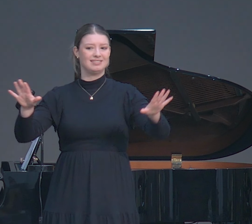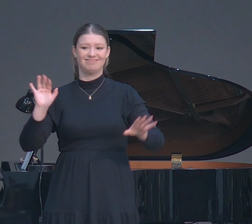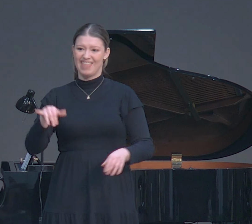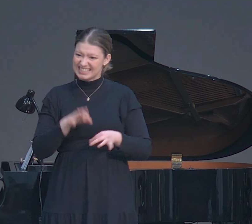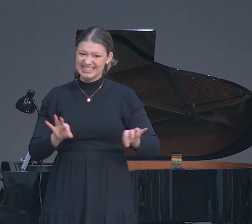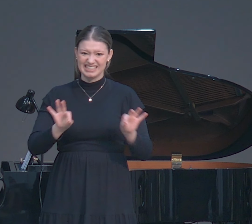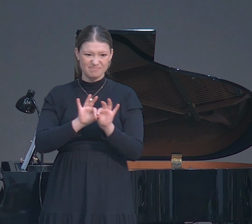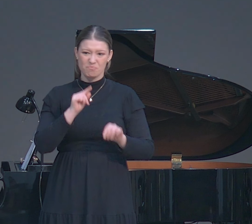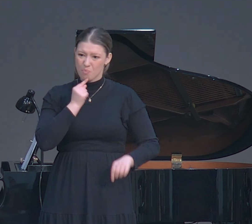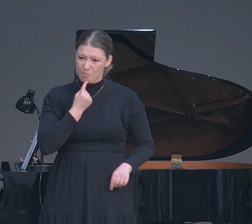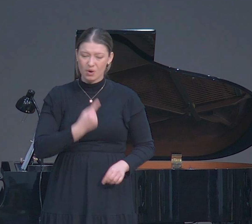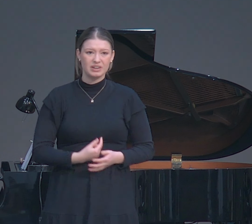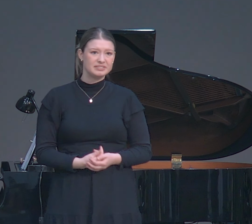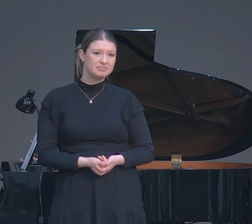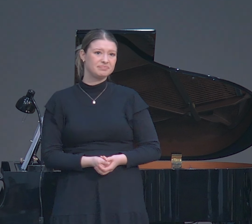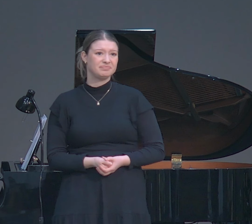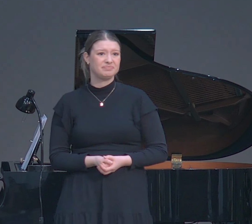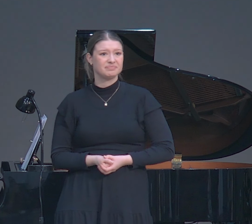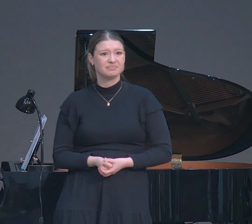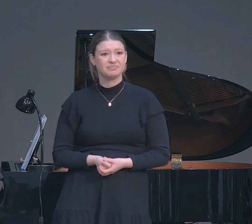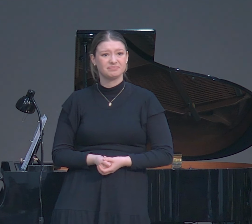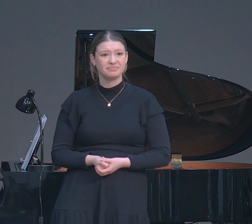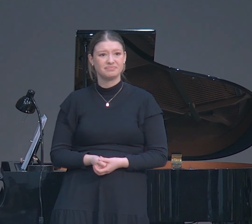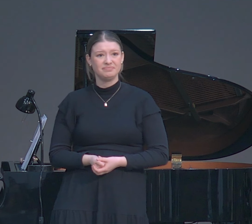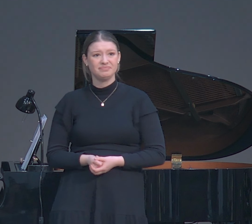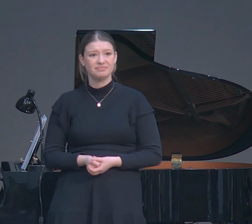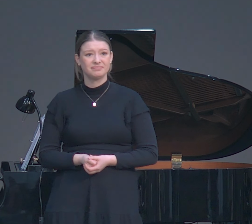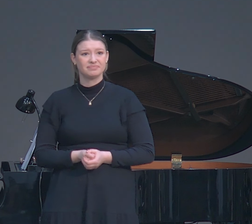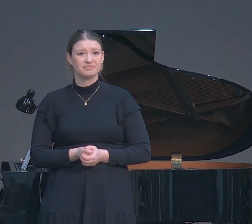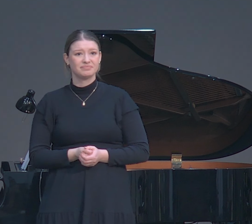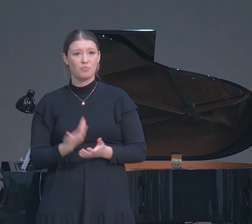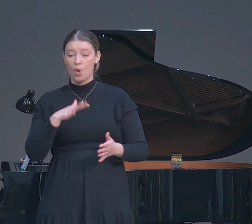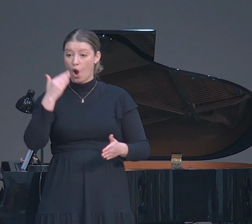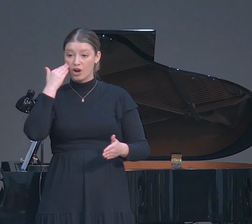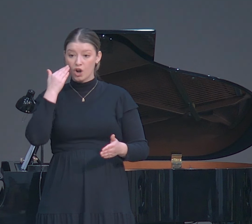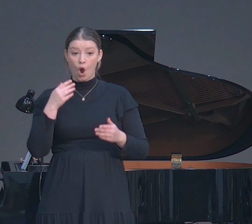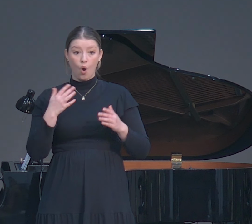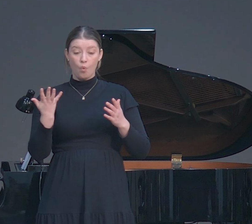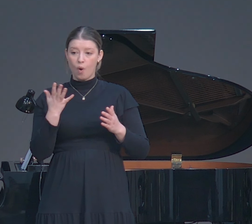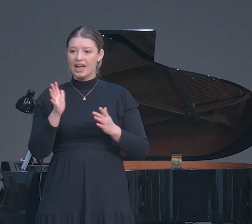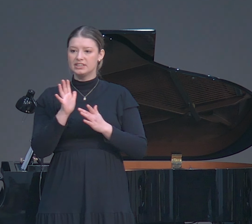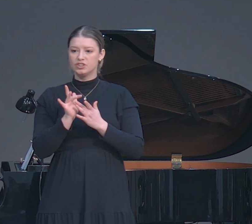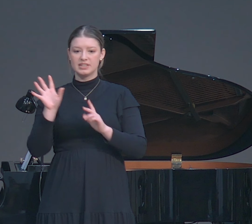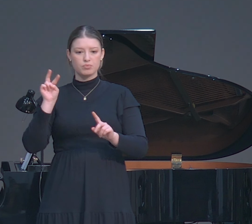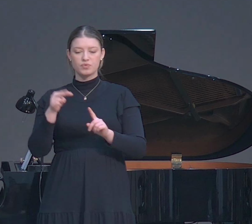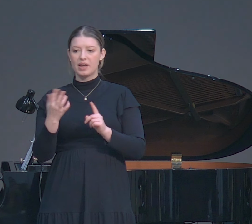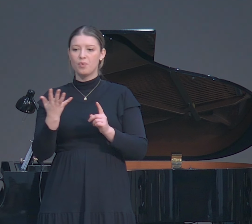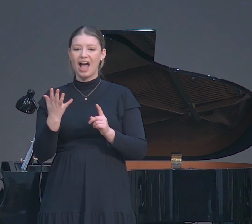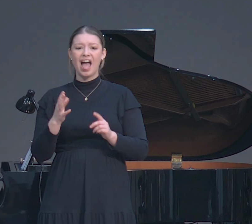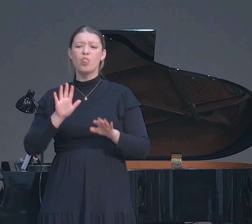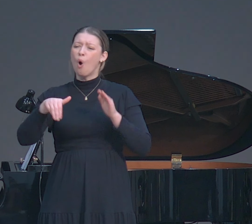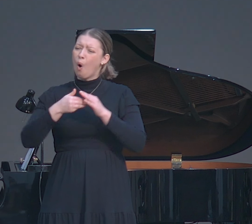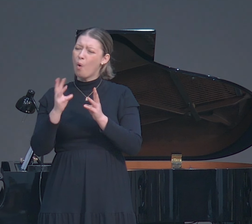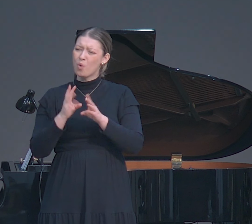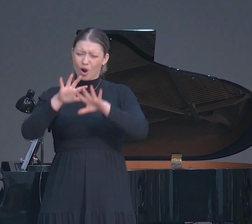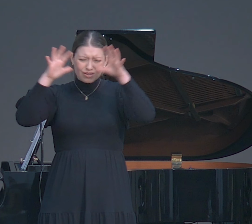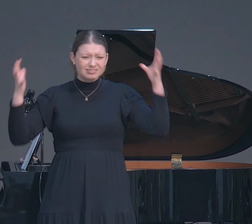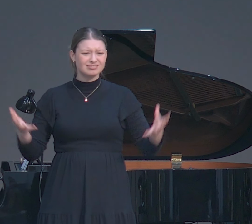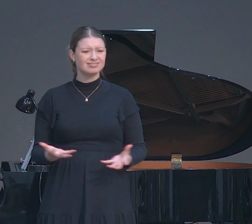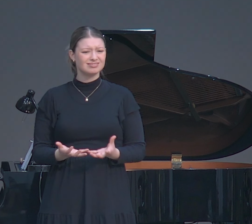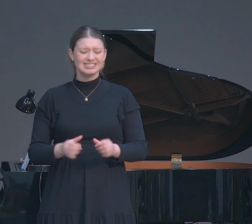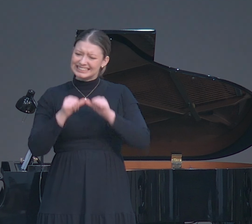And we already know that in this portion of the text, what's in perspective is a worldwide mission.